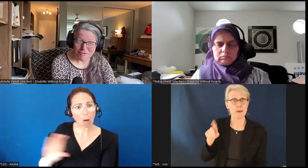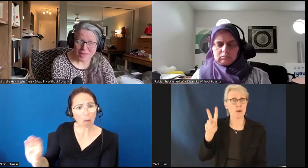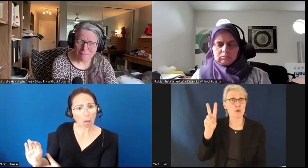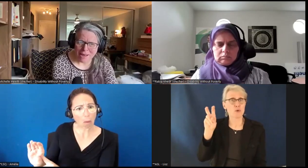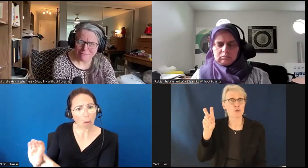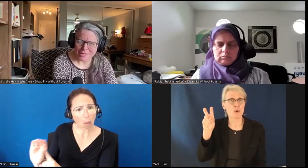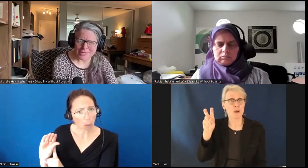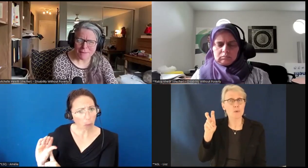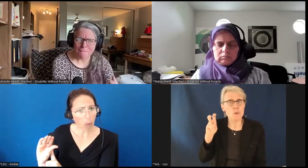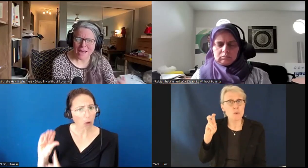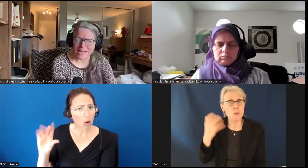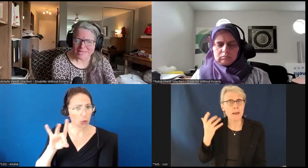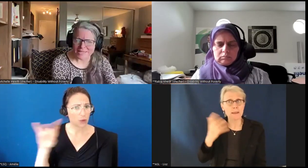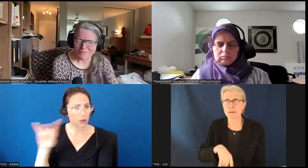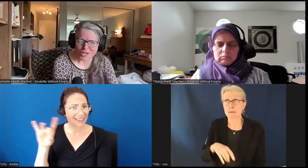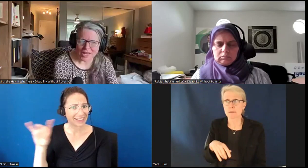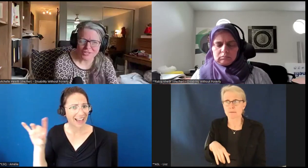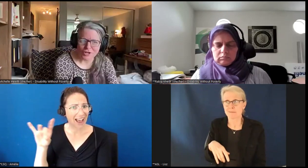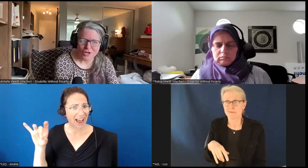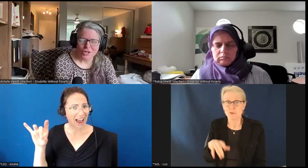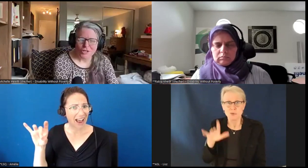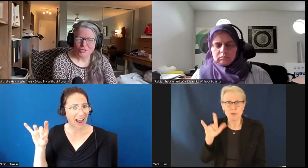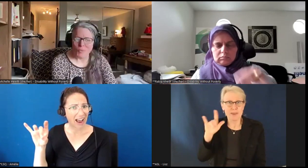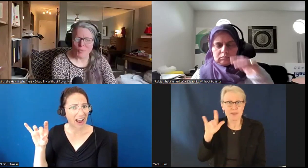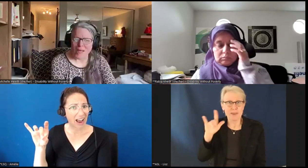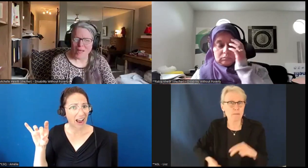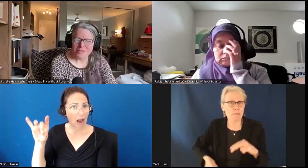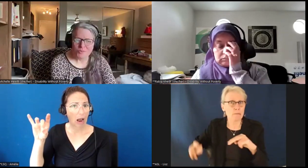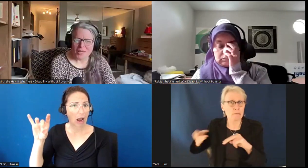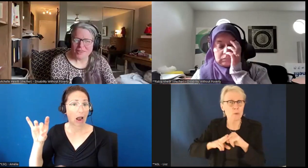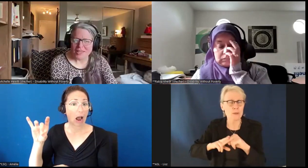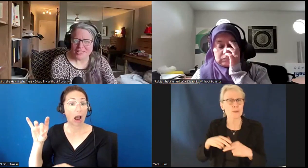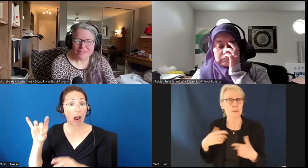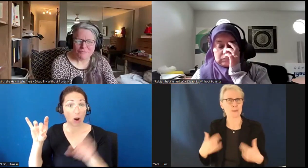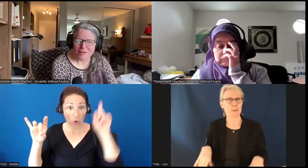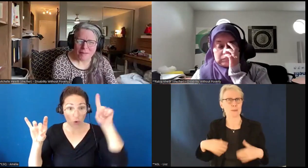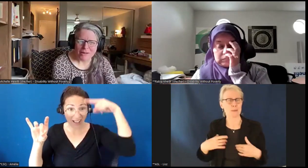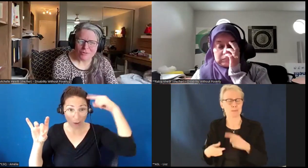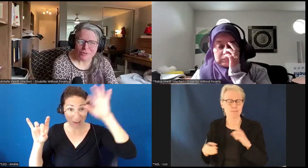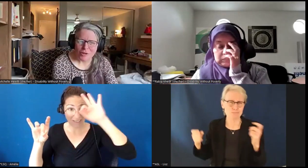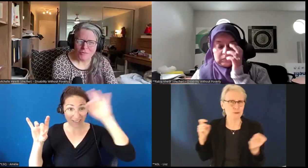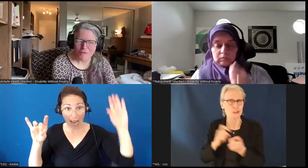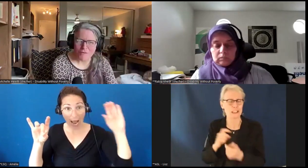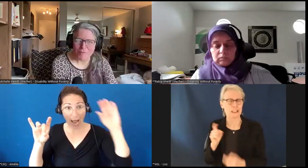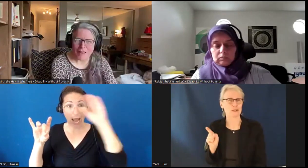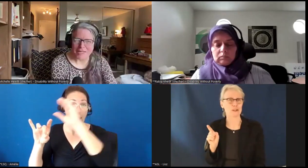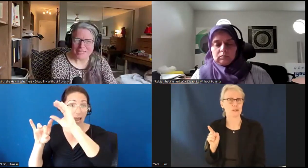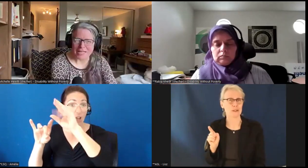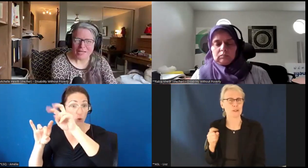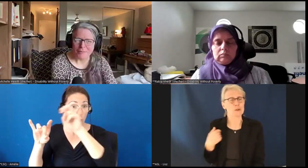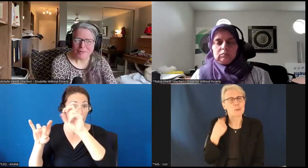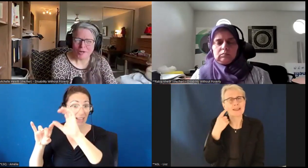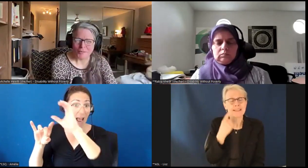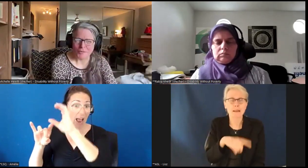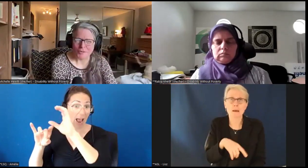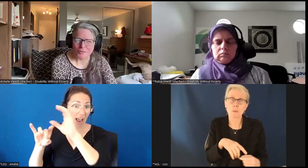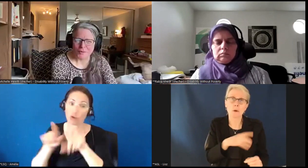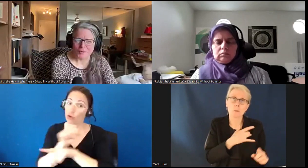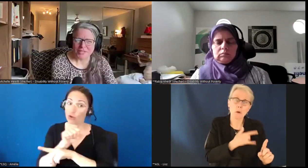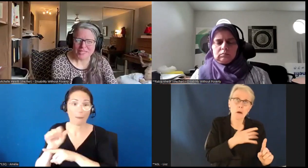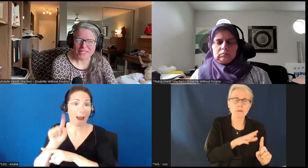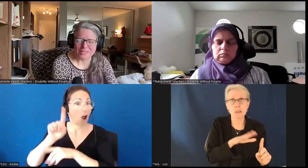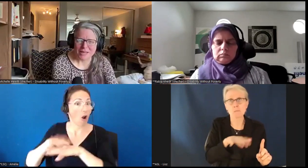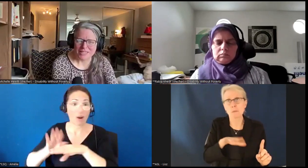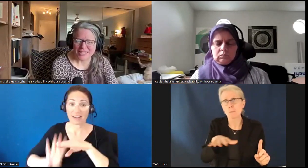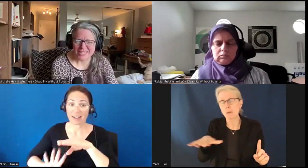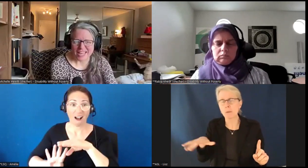quarter of the amount. It's a massive change. So whereas we think different amounts all over the place, we